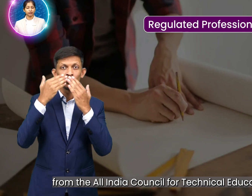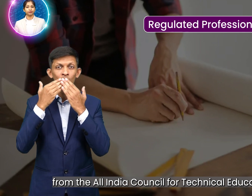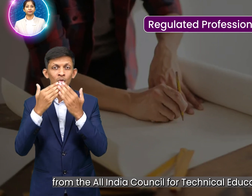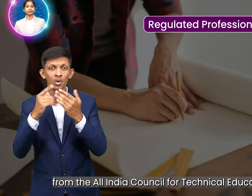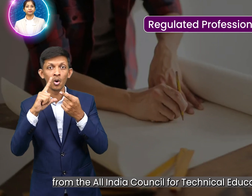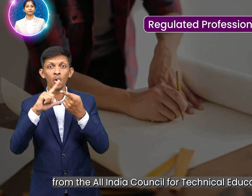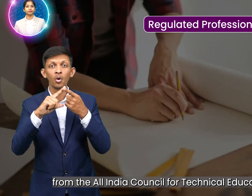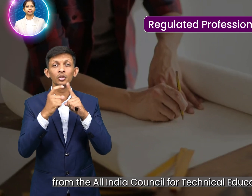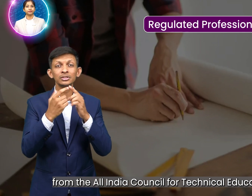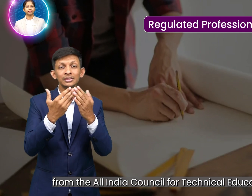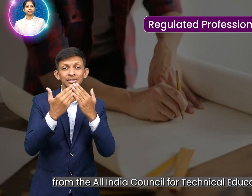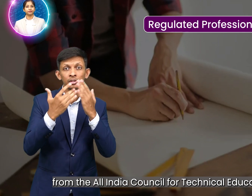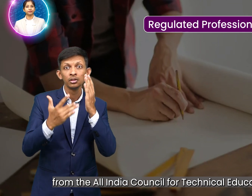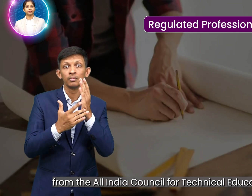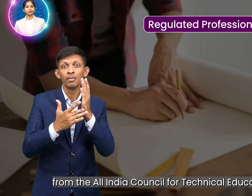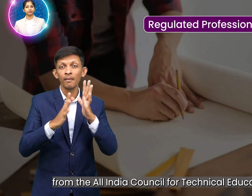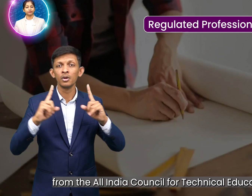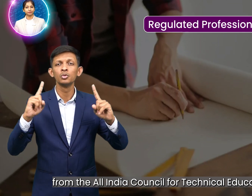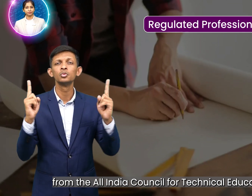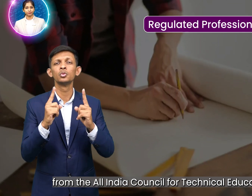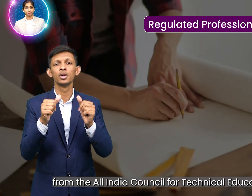(AICTE).